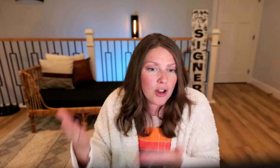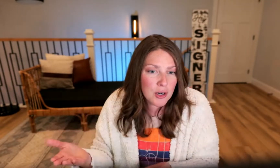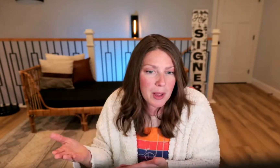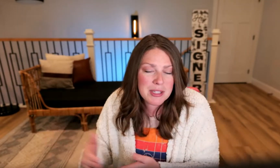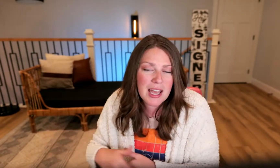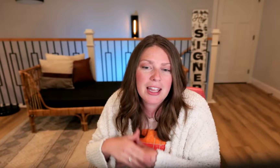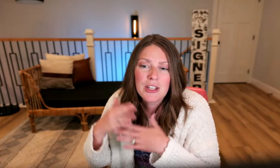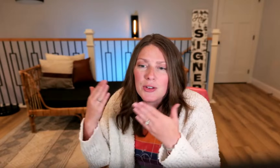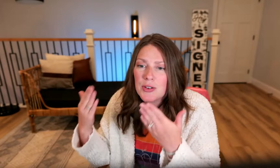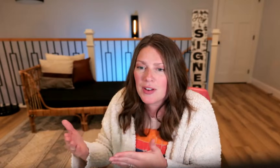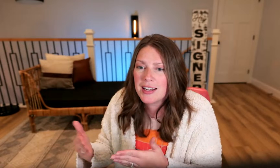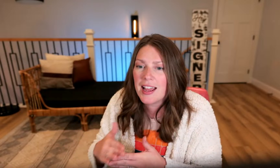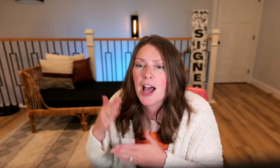our website. You can find it at